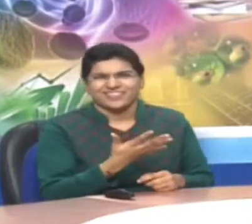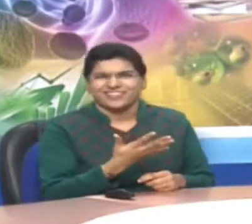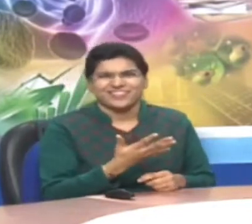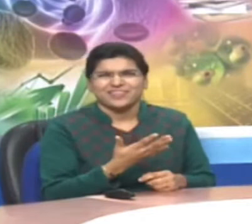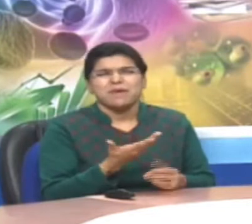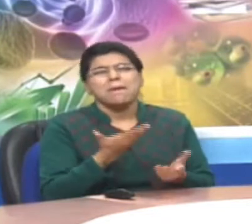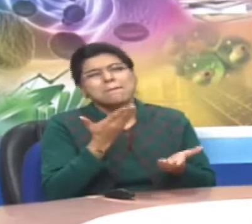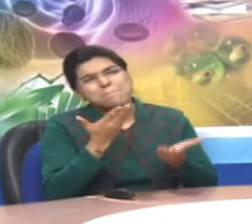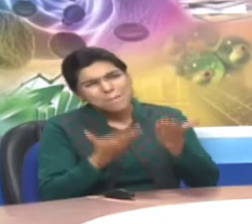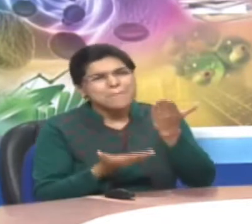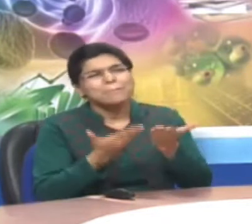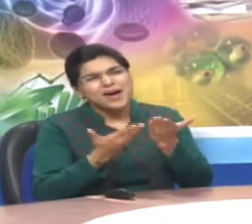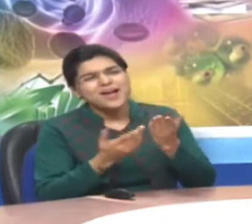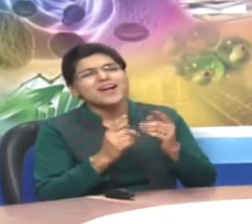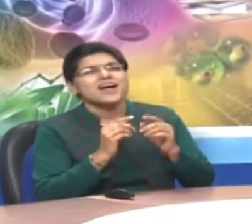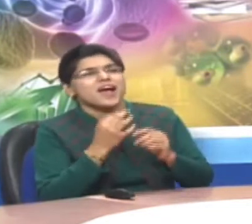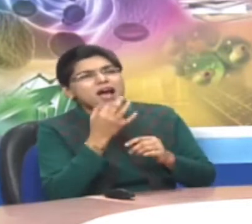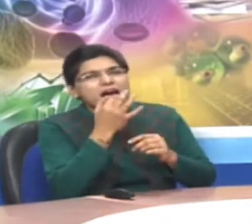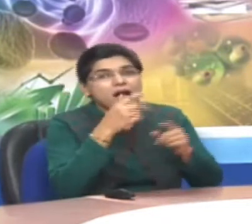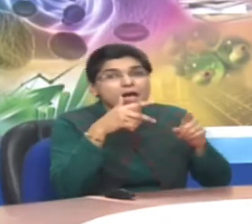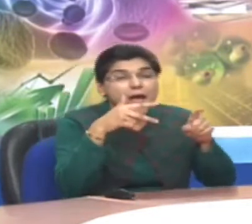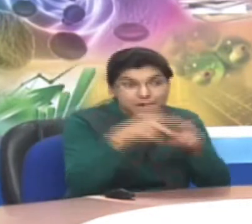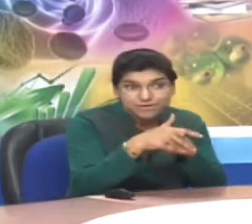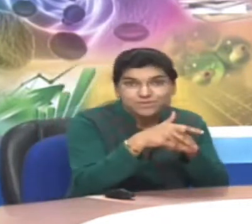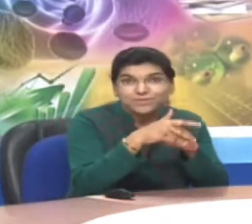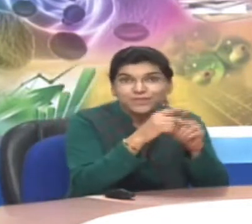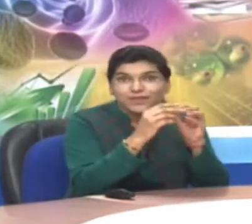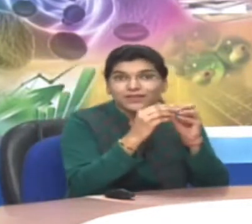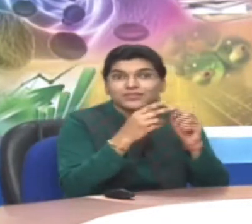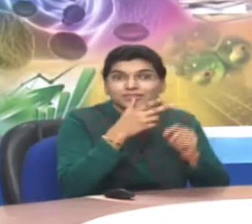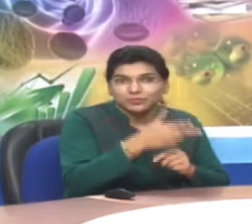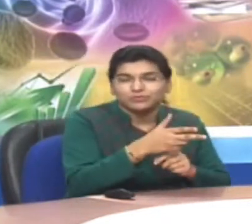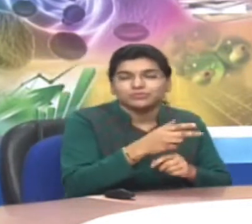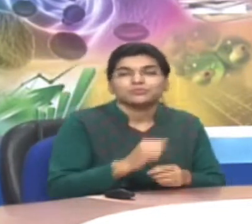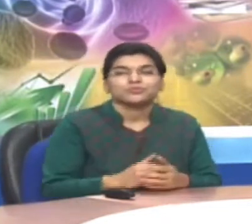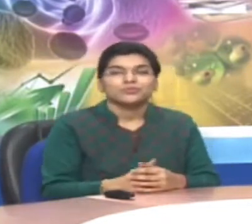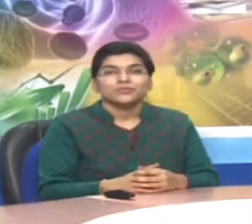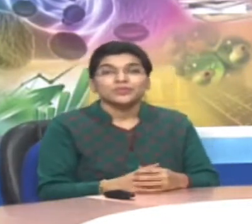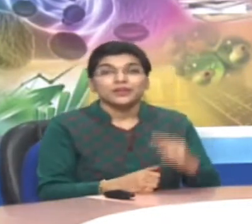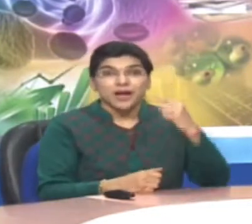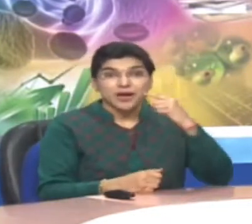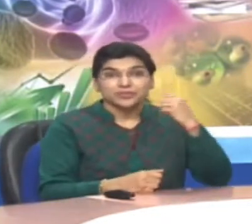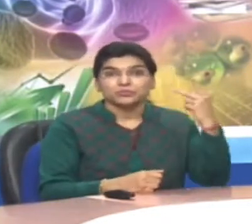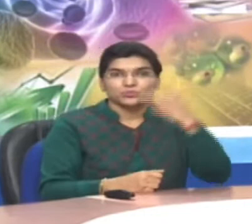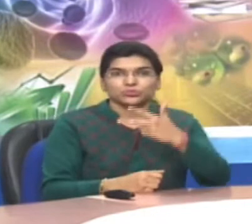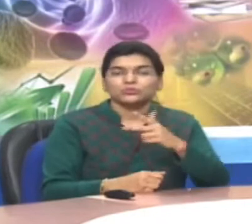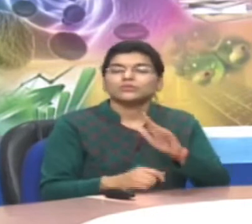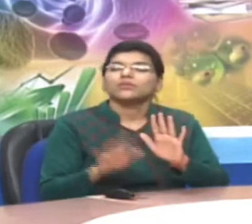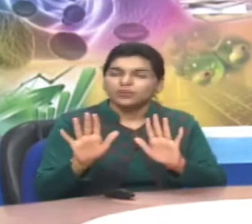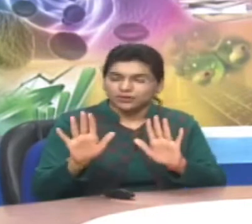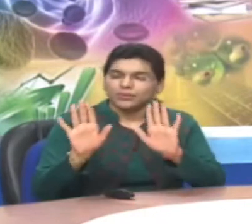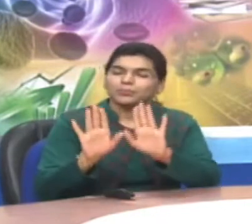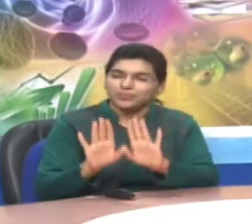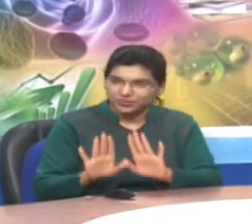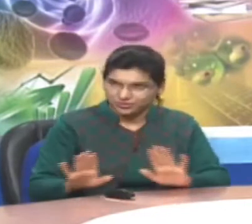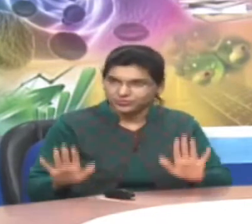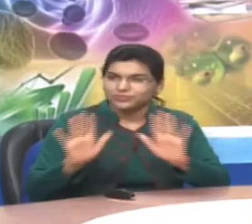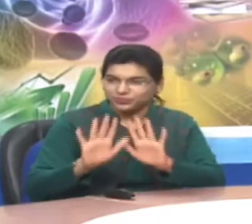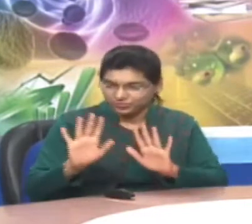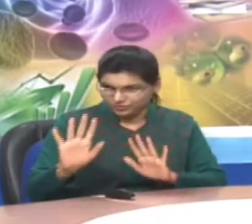original. Perhaps, but... And in between, intruder interrupts and says, trying